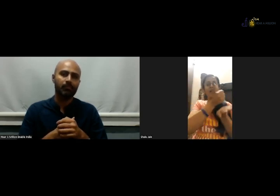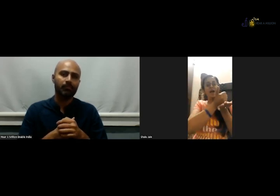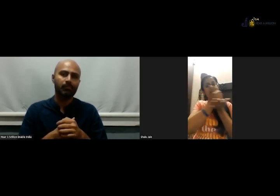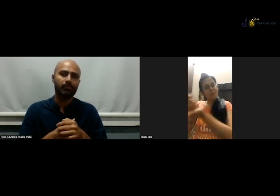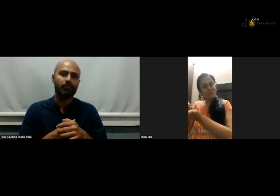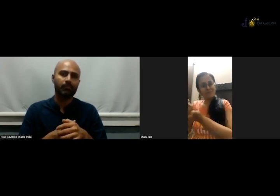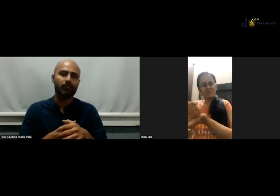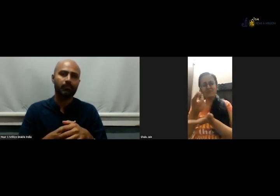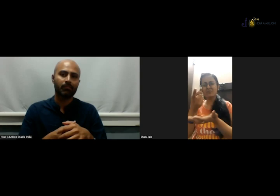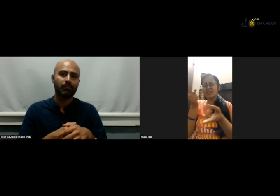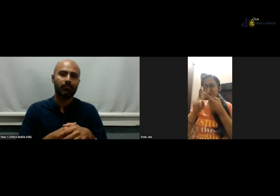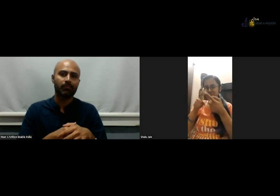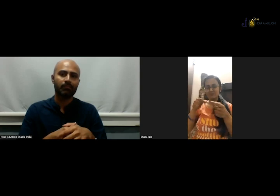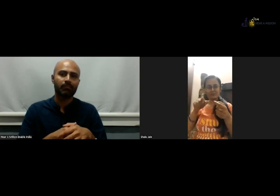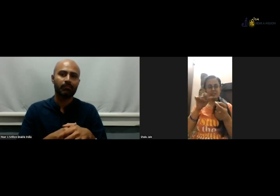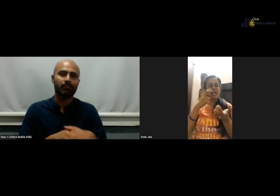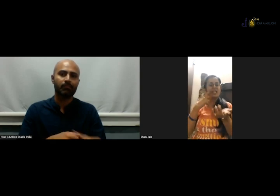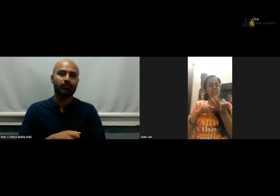some sign.